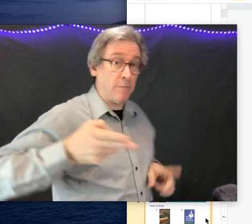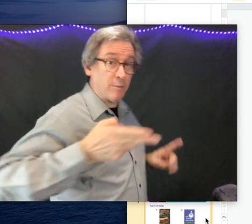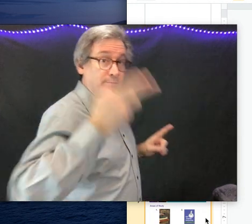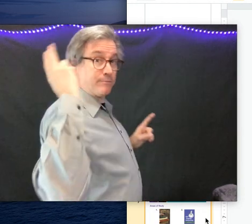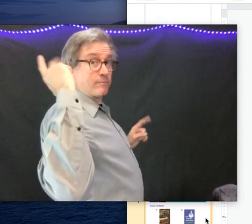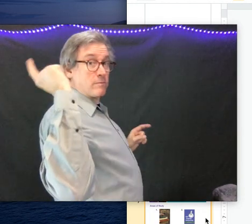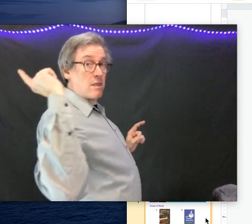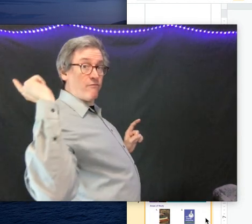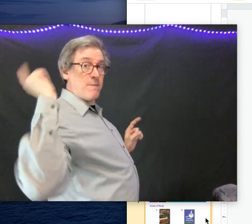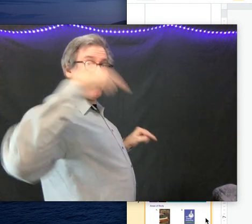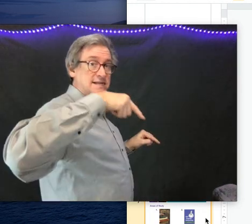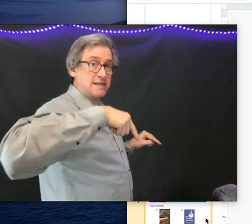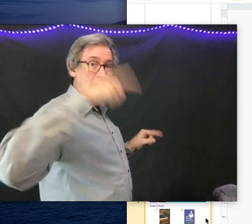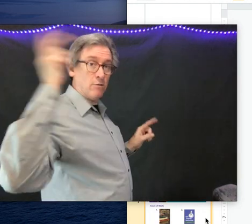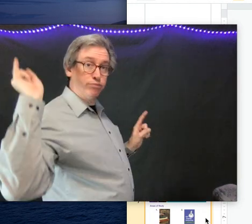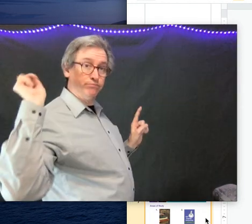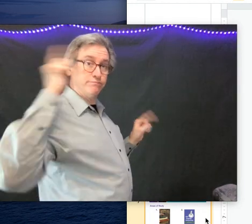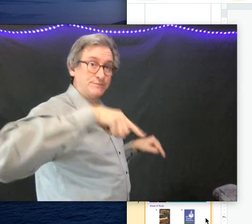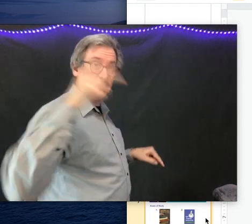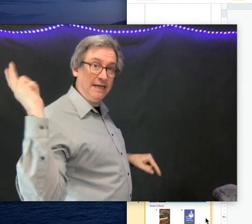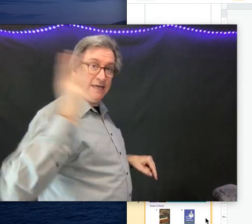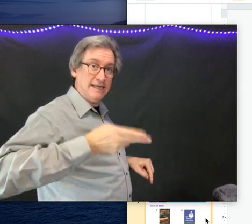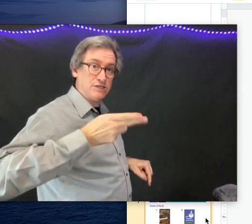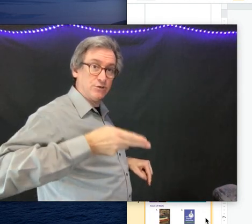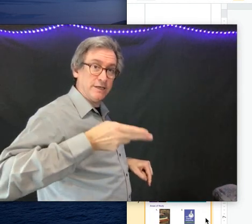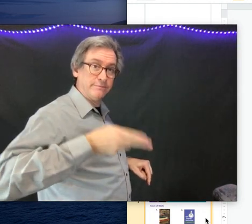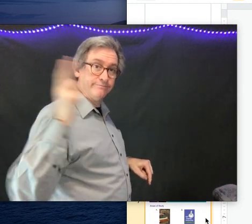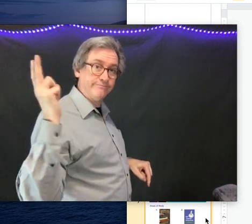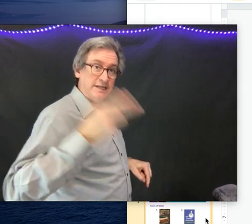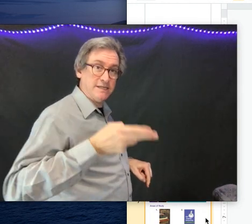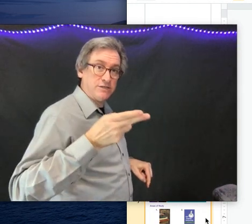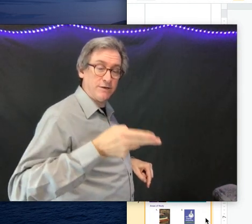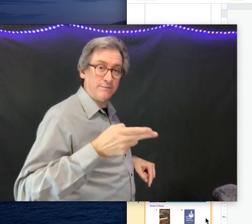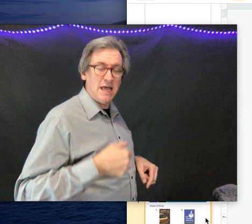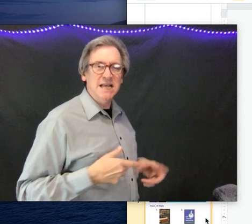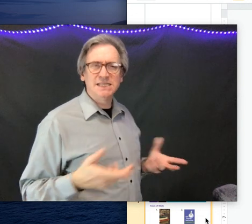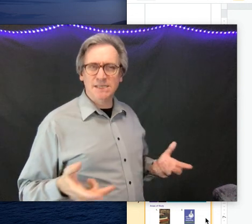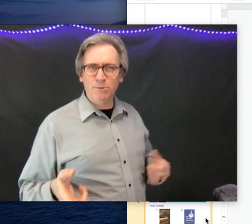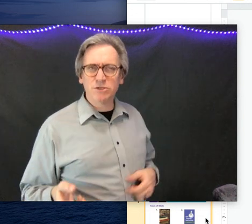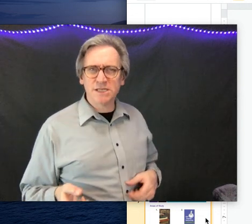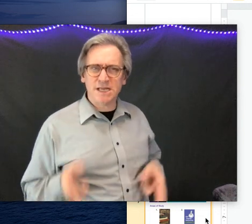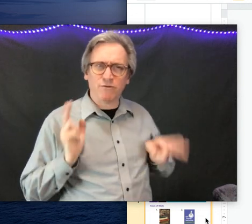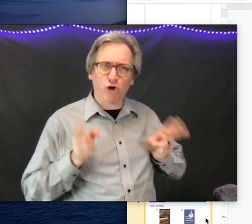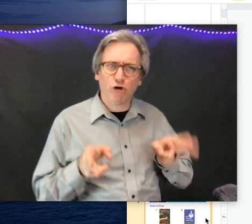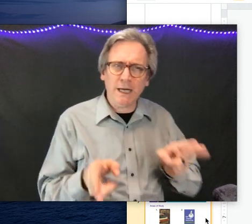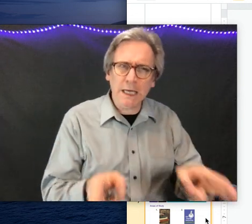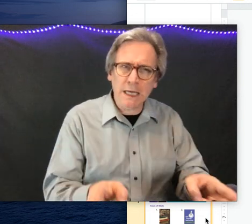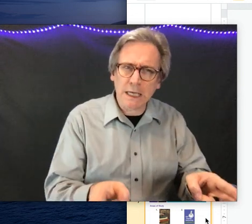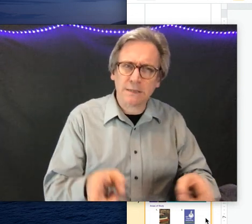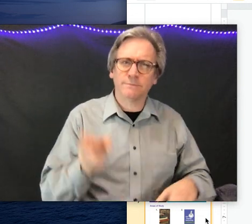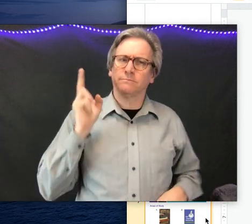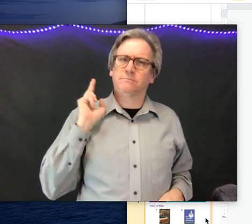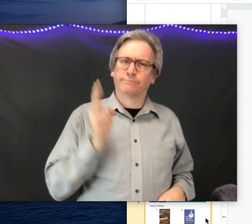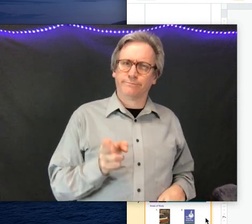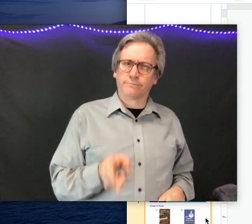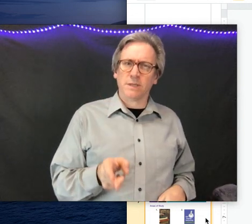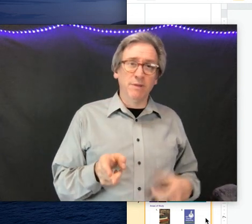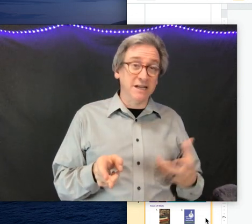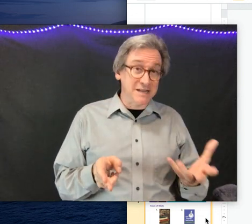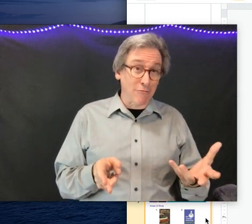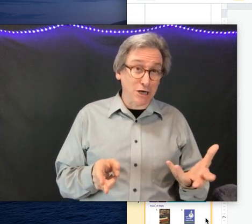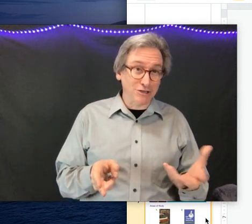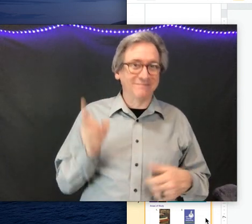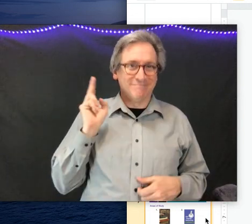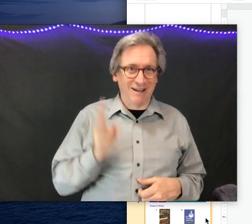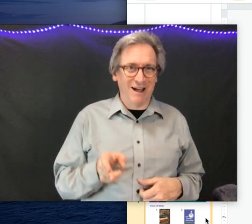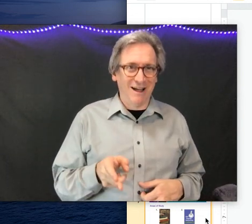History. Remember, from the past to now. History. Similar to the sign for hurry, but